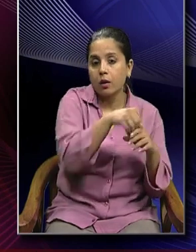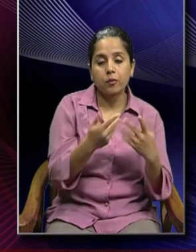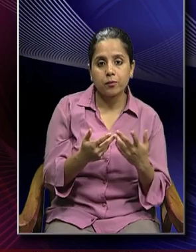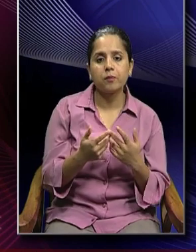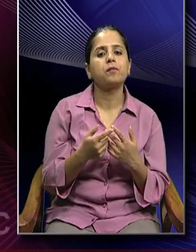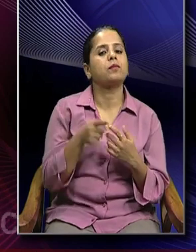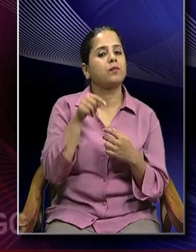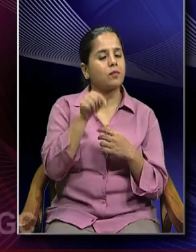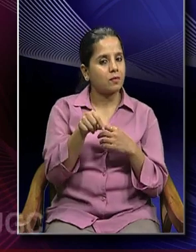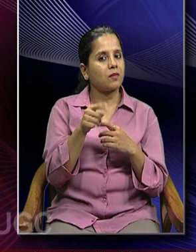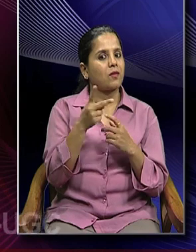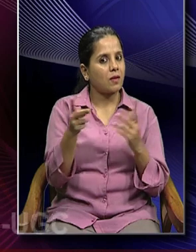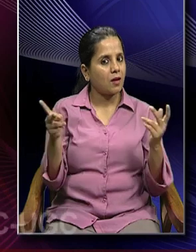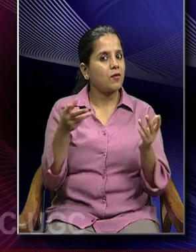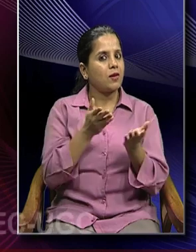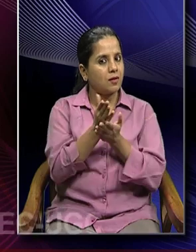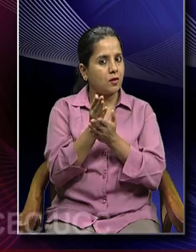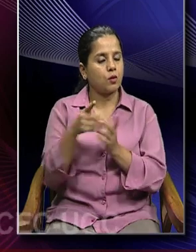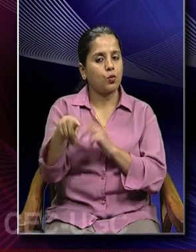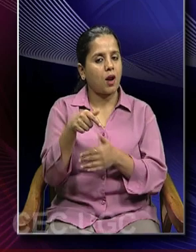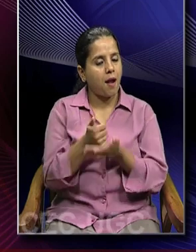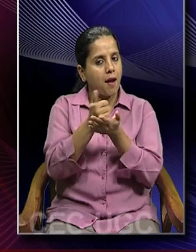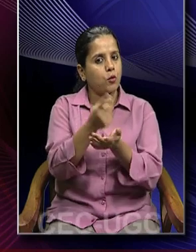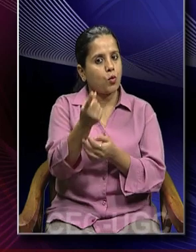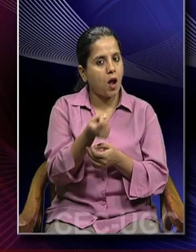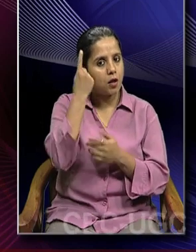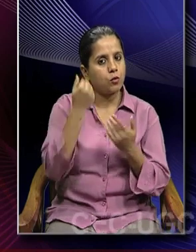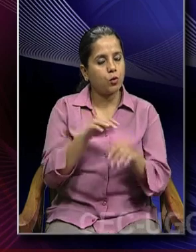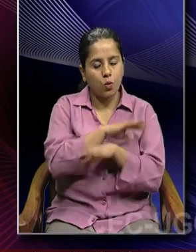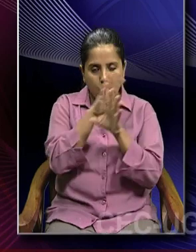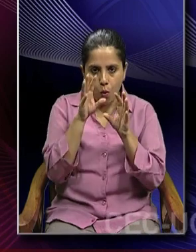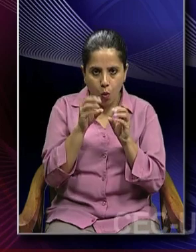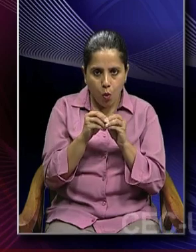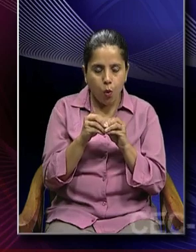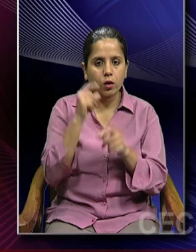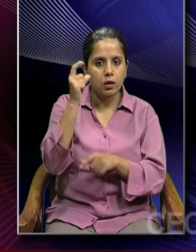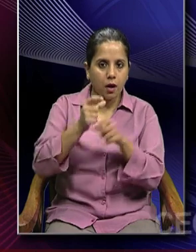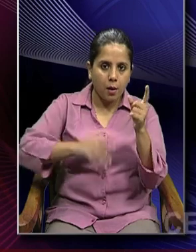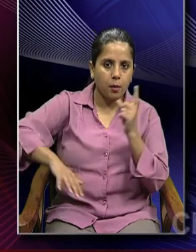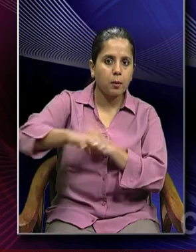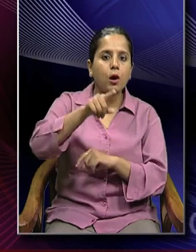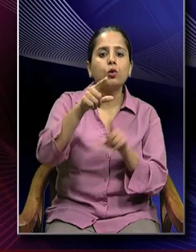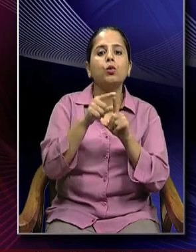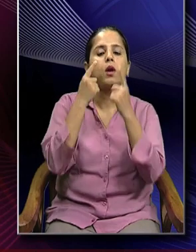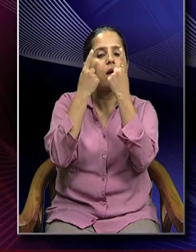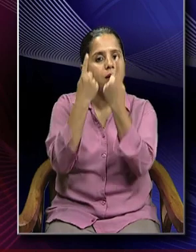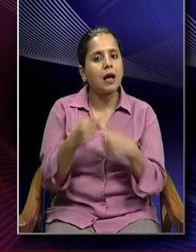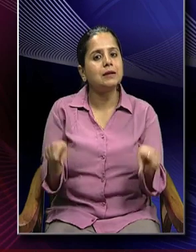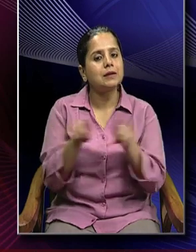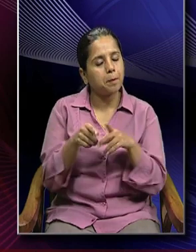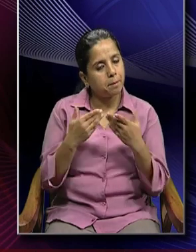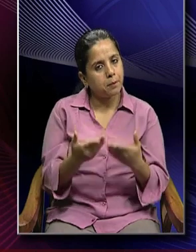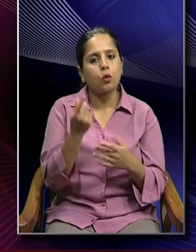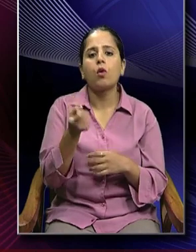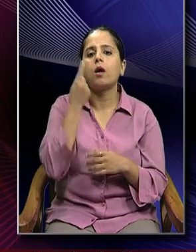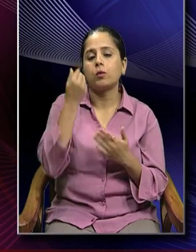they are going to actually help you in understanding the entire industry for which you are conducting the analysis. So, this